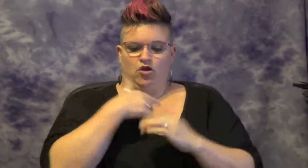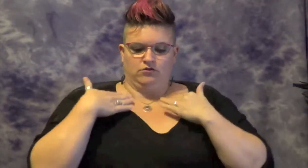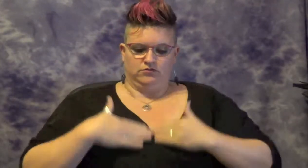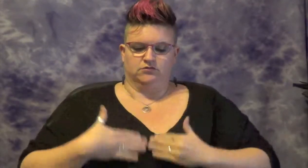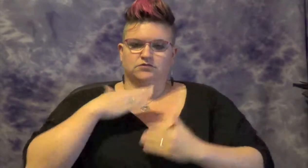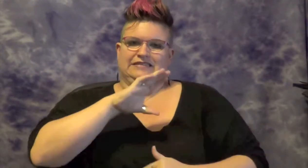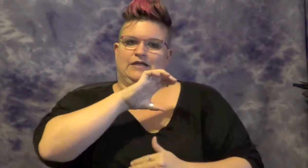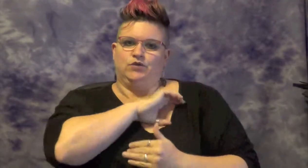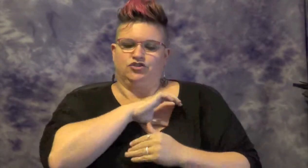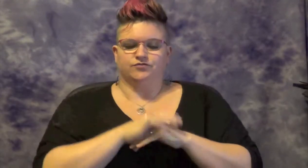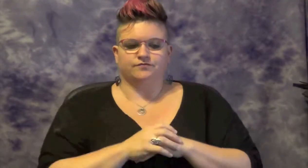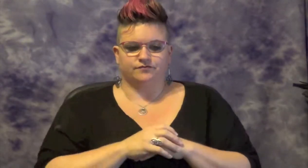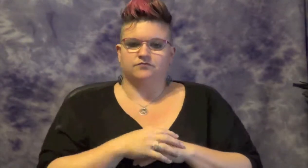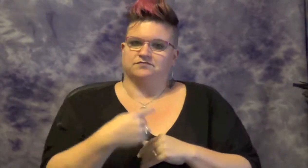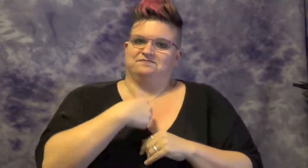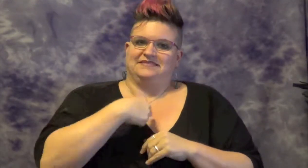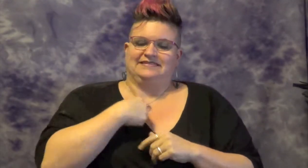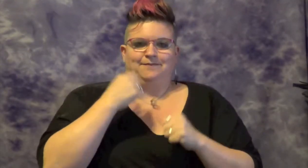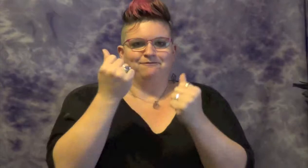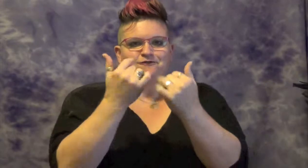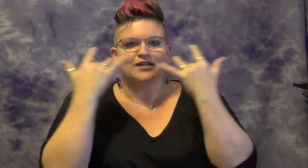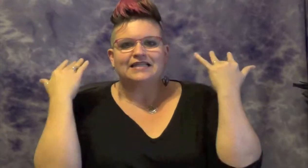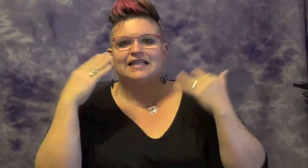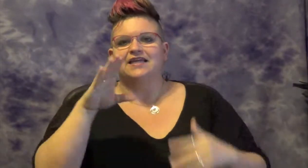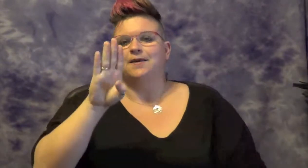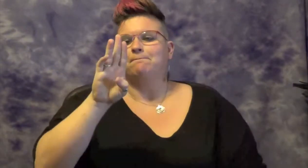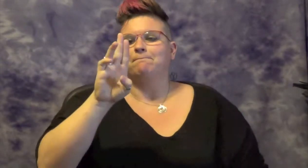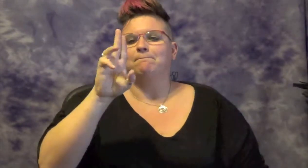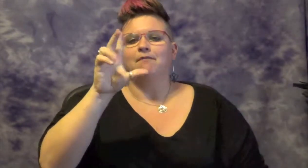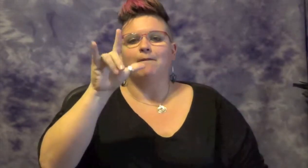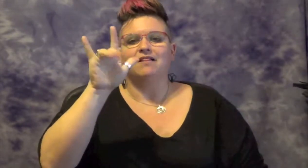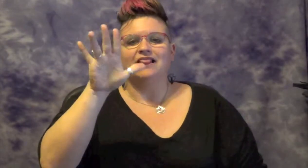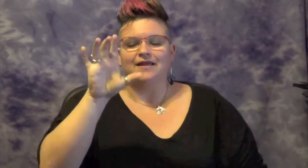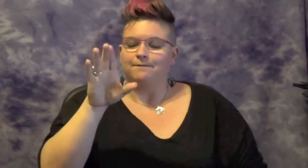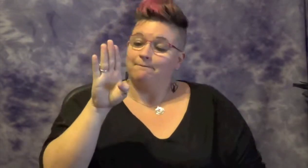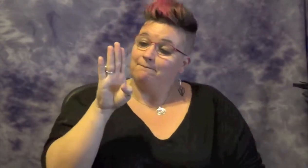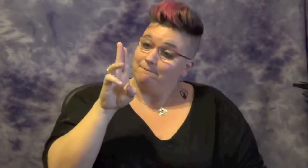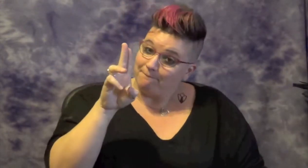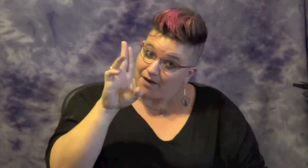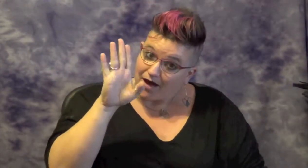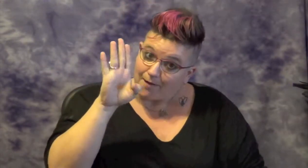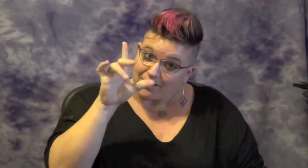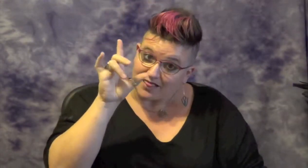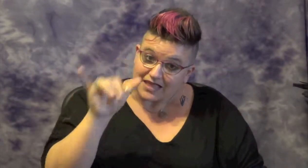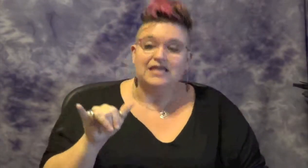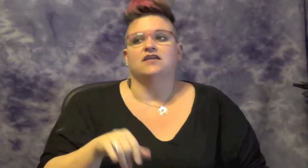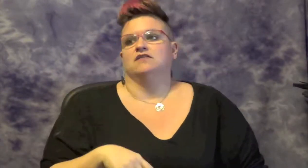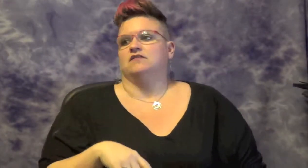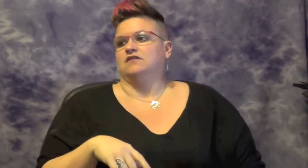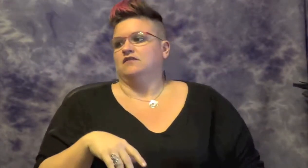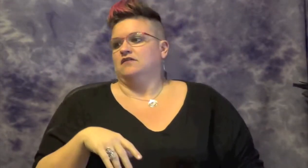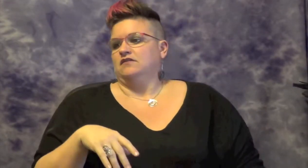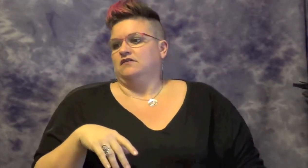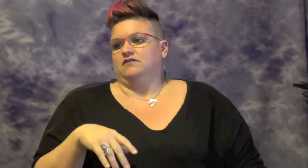Psychology, when we talk about that, we're talking about your personality, your character. Like for example, myself, I am very